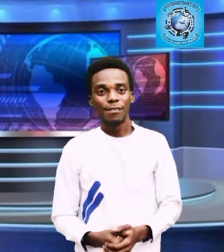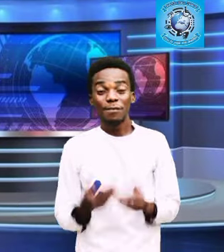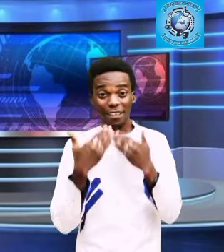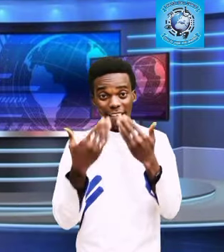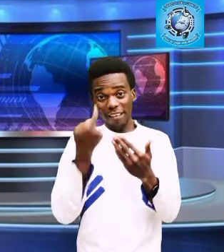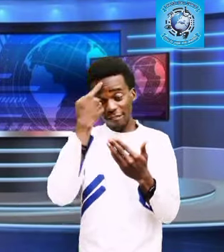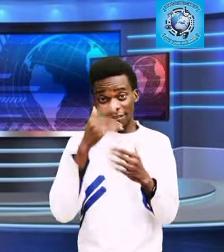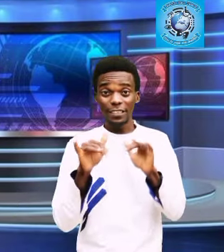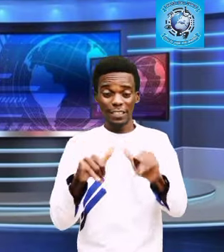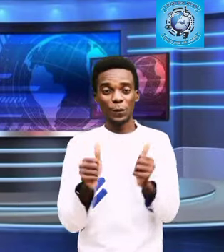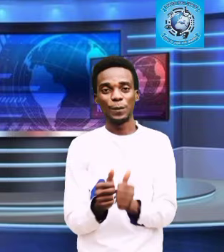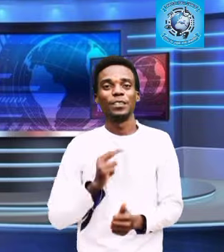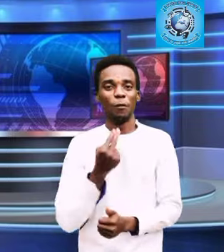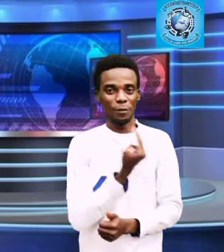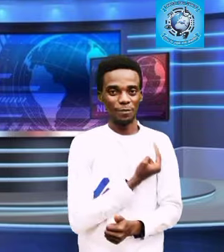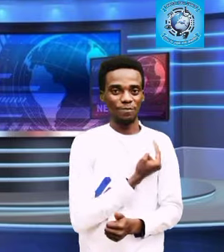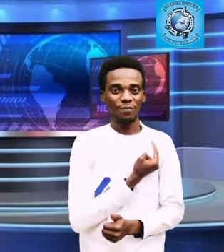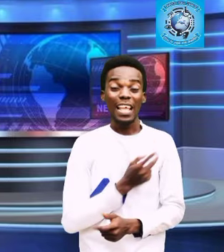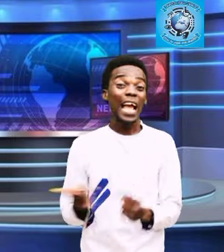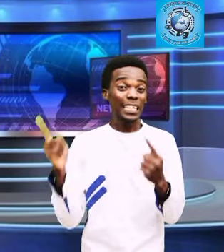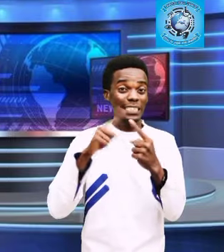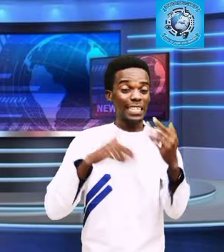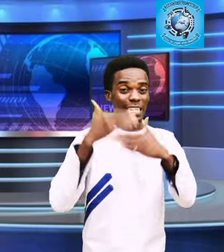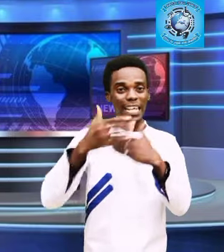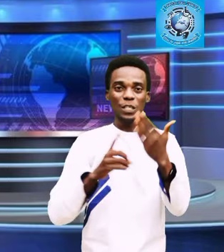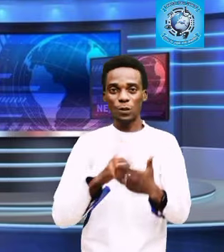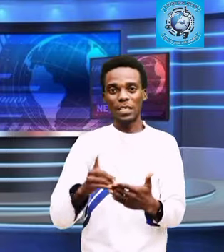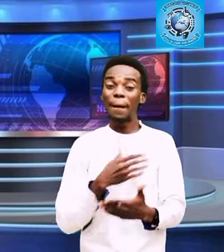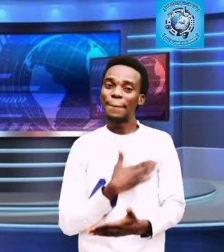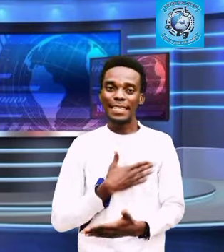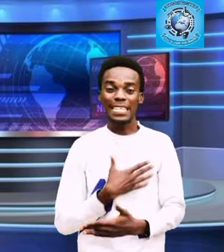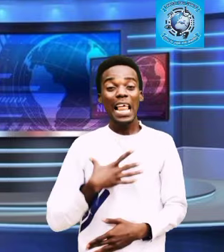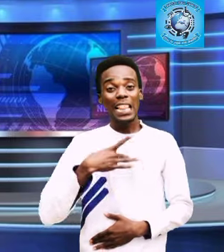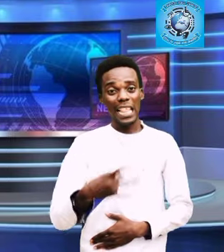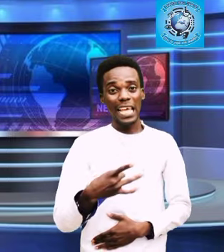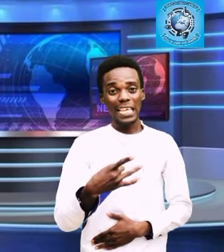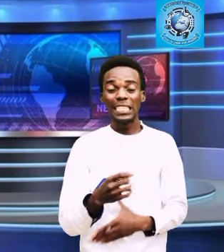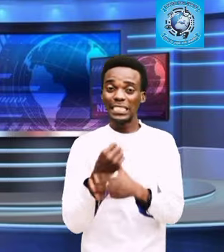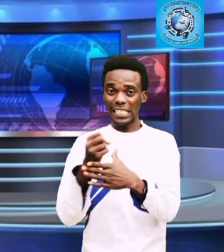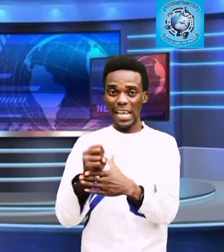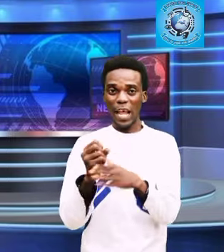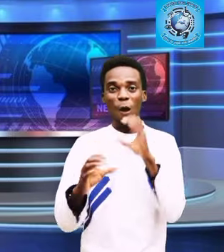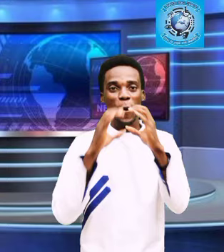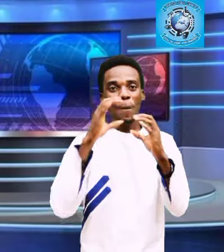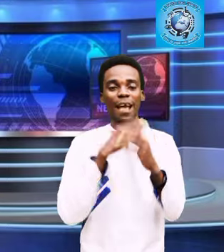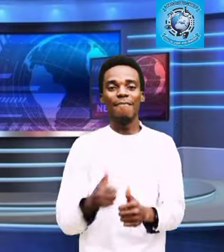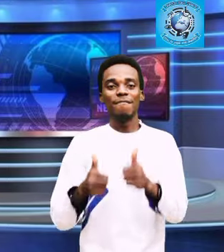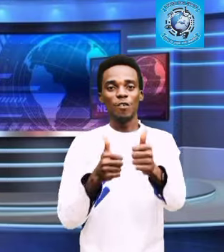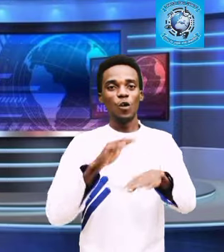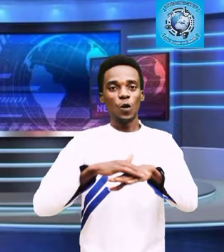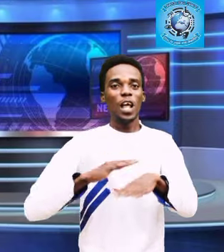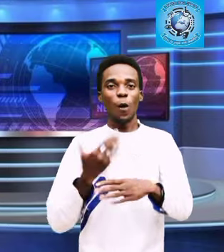Thank you for staying with us. See you next week. Please kindly like, share, comment and